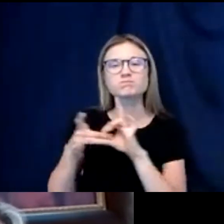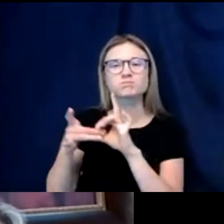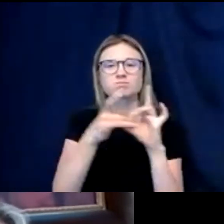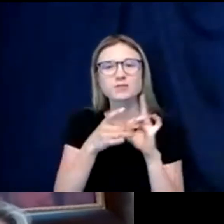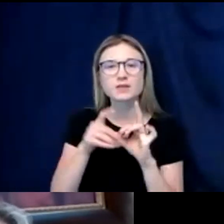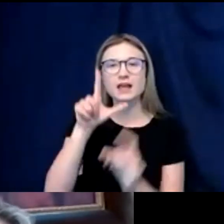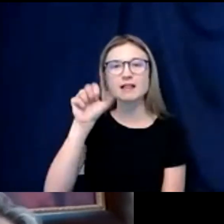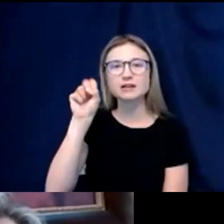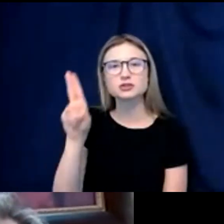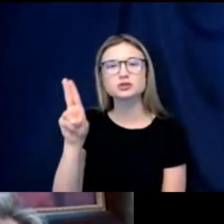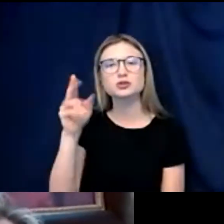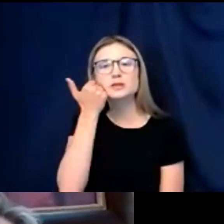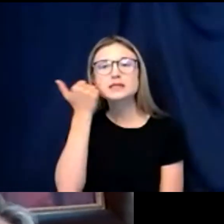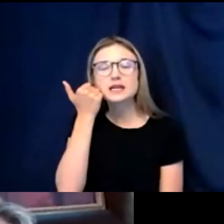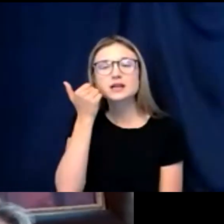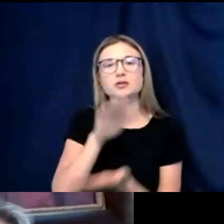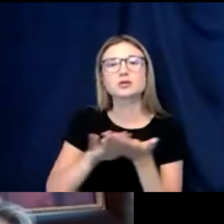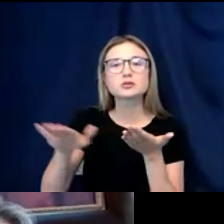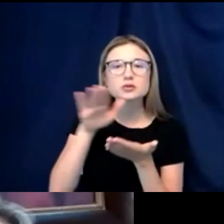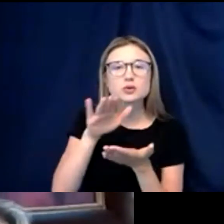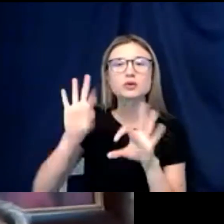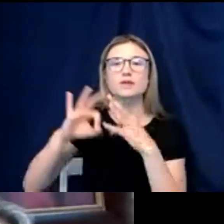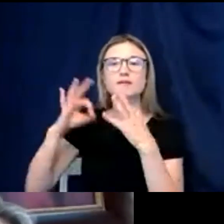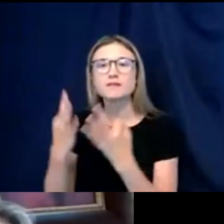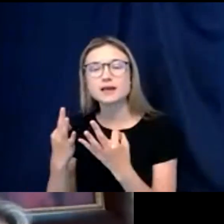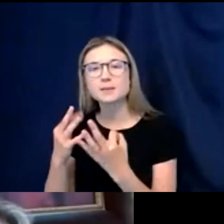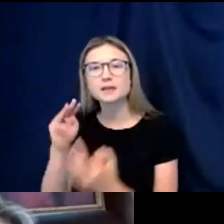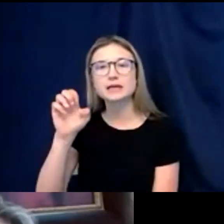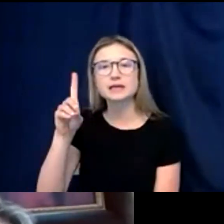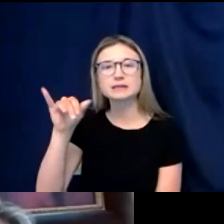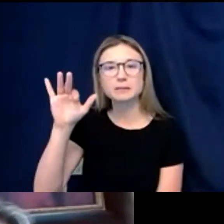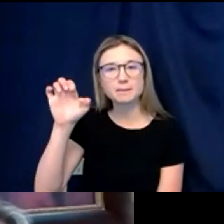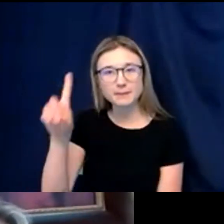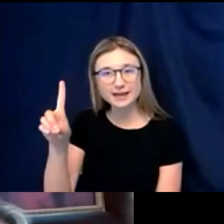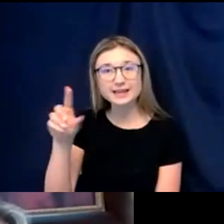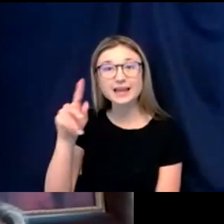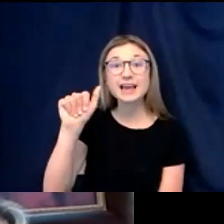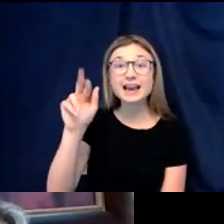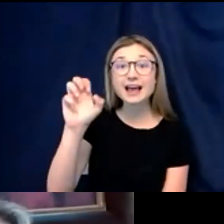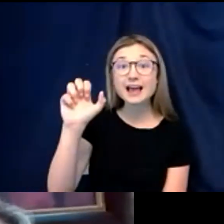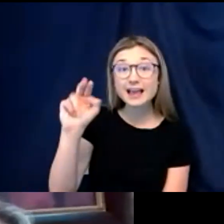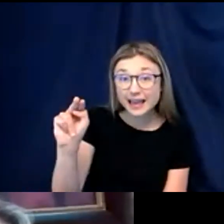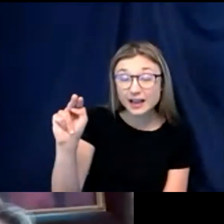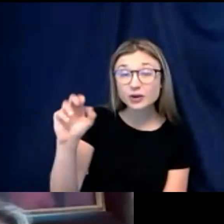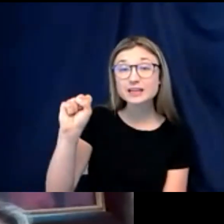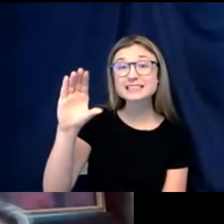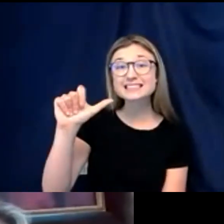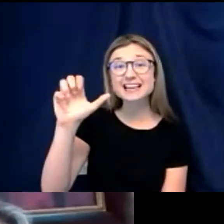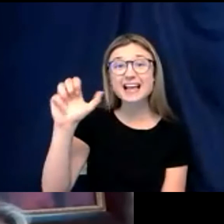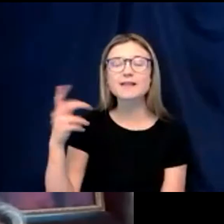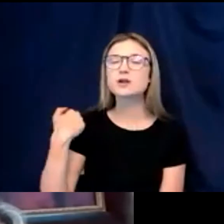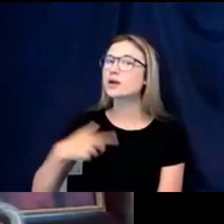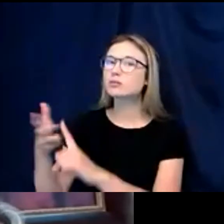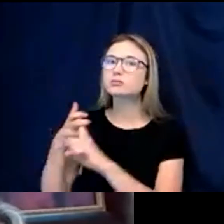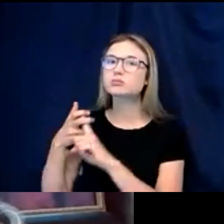Dental School personnel to families, Karen Scallon. I mean, we pulled in a lot of people, and everybody's